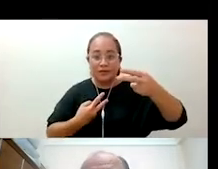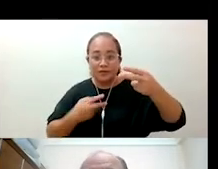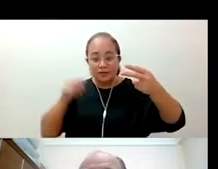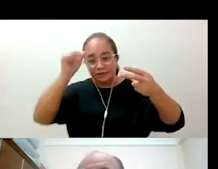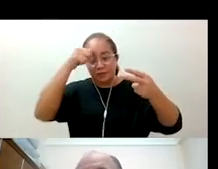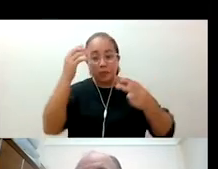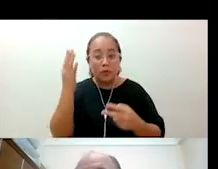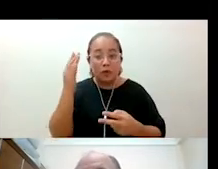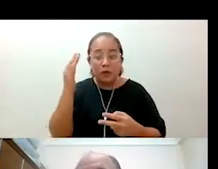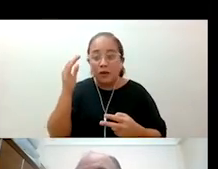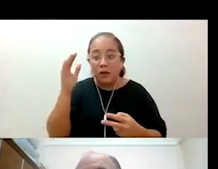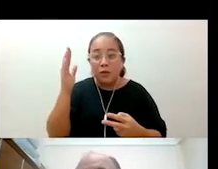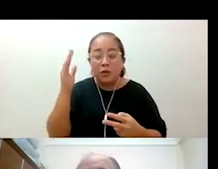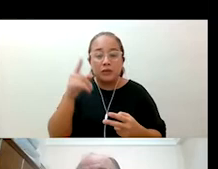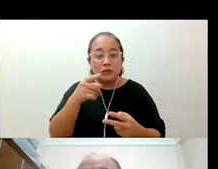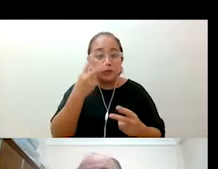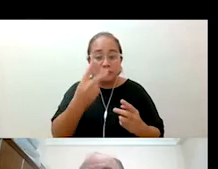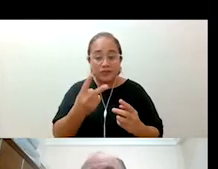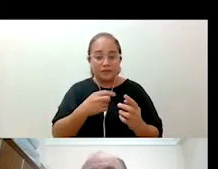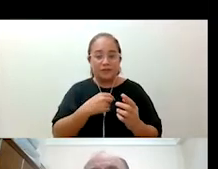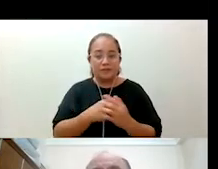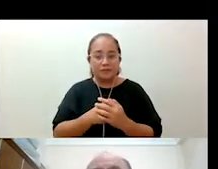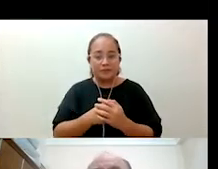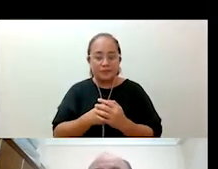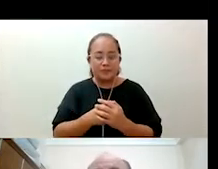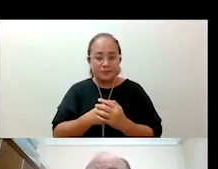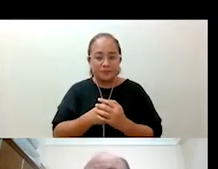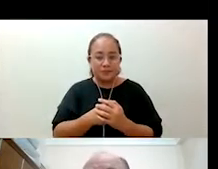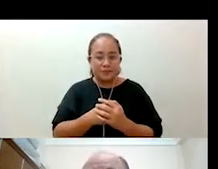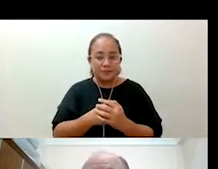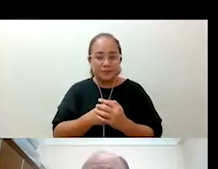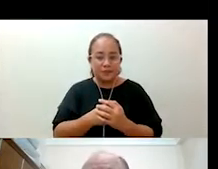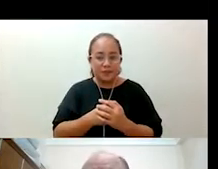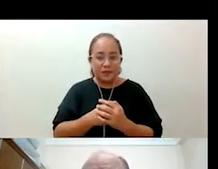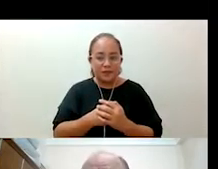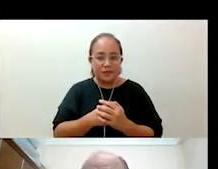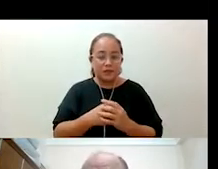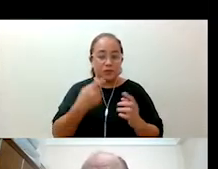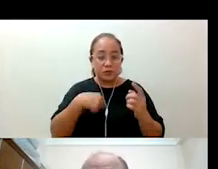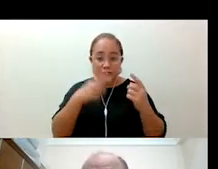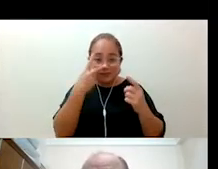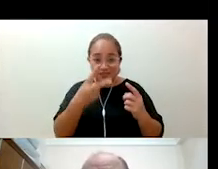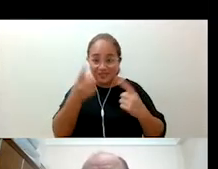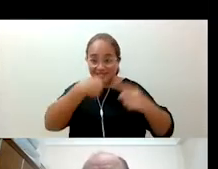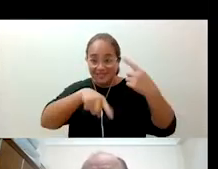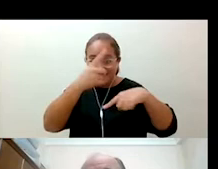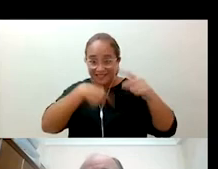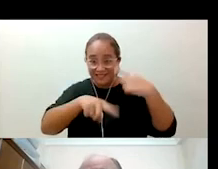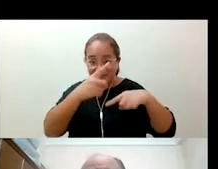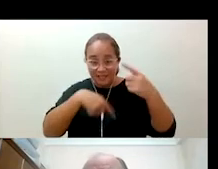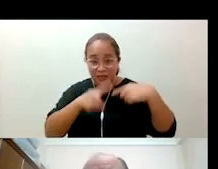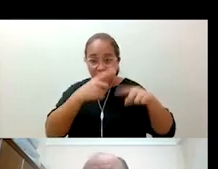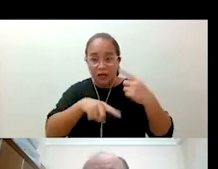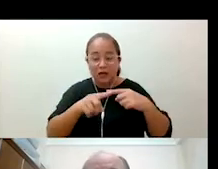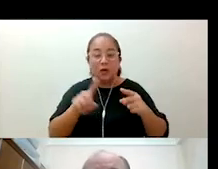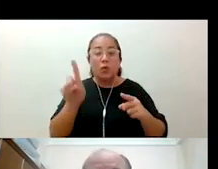Because what you when you see the sign that's being produced, it will be the